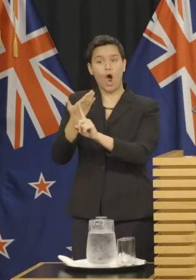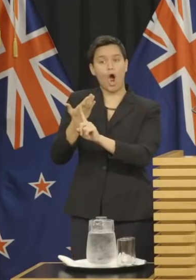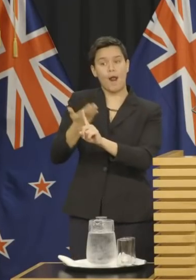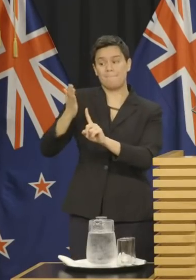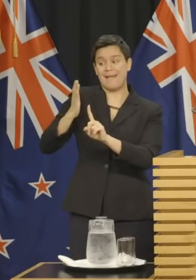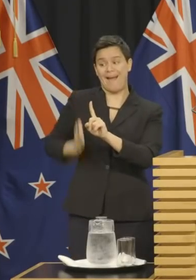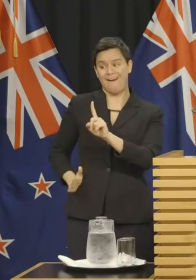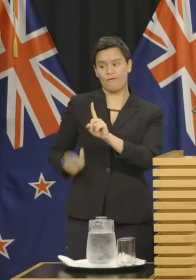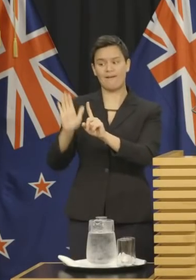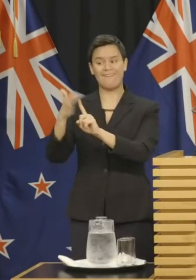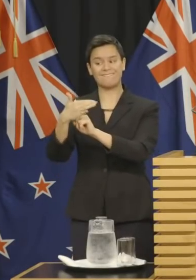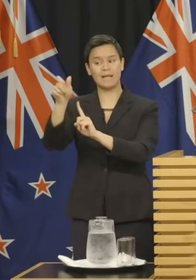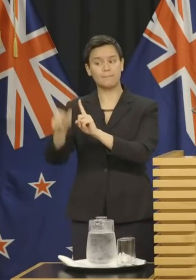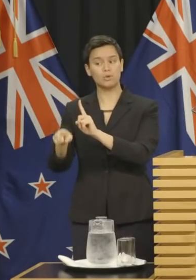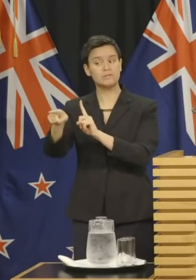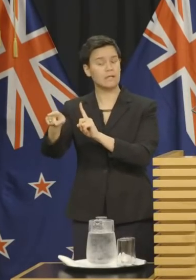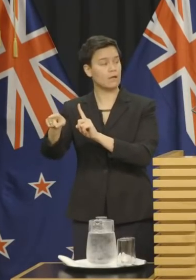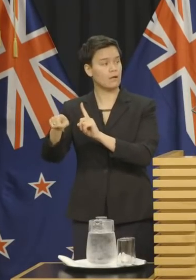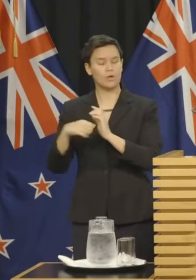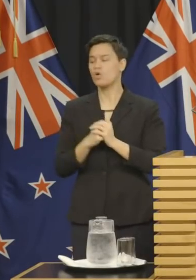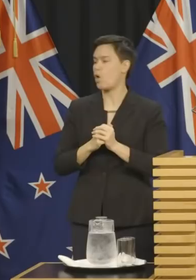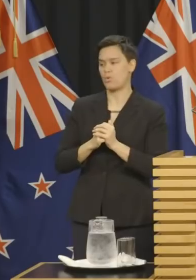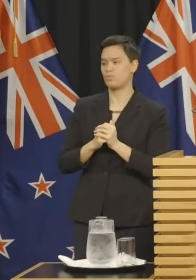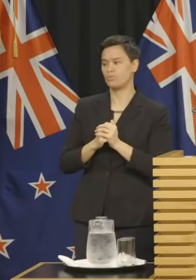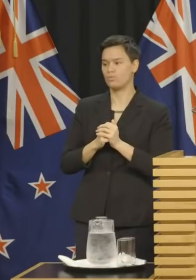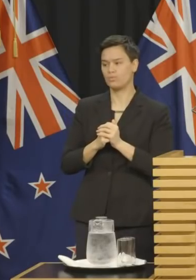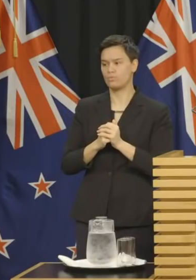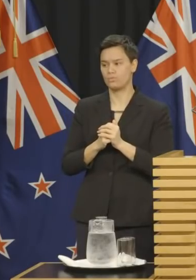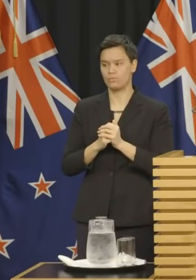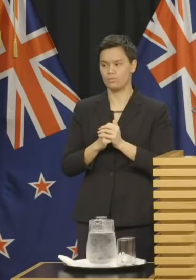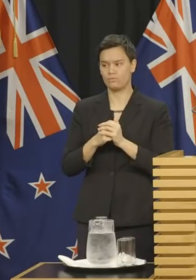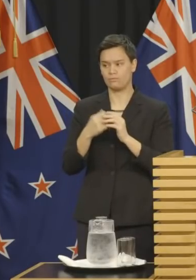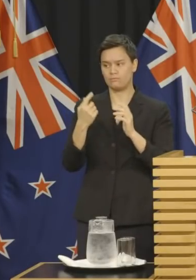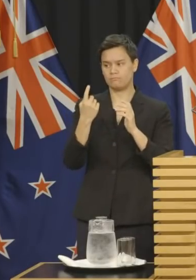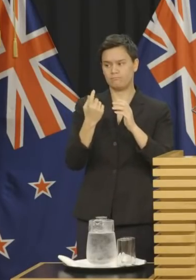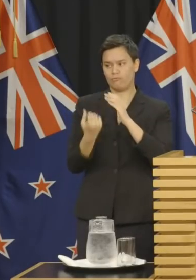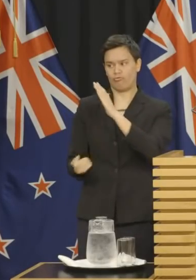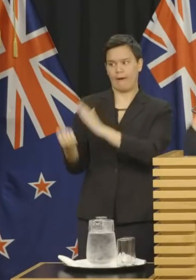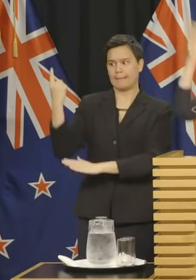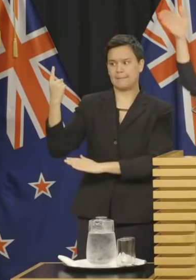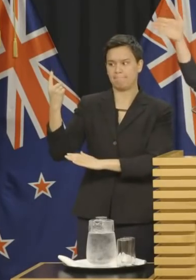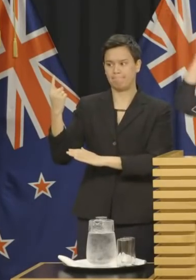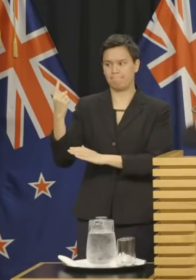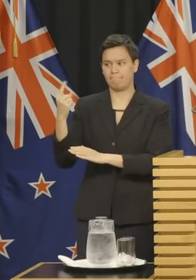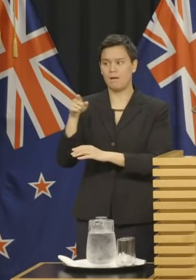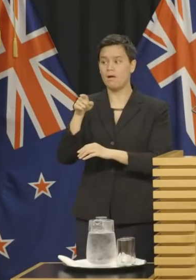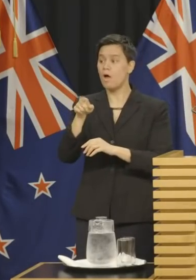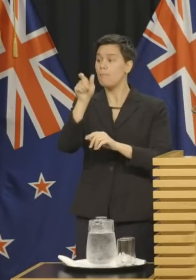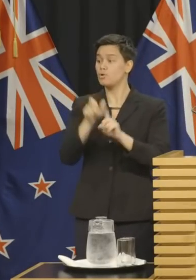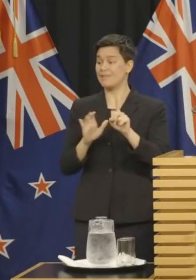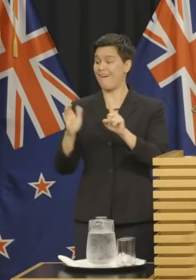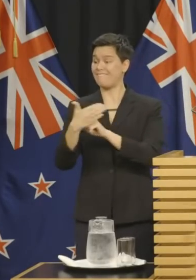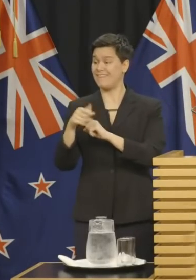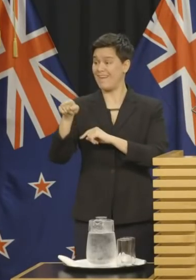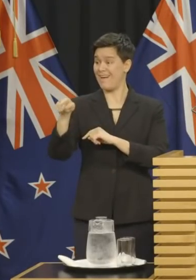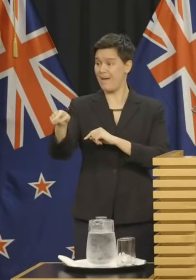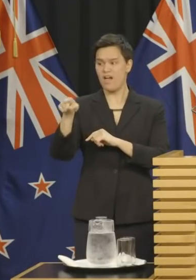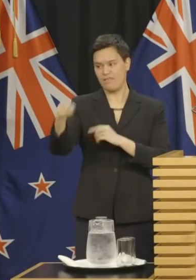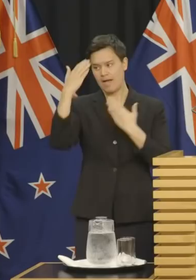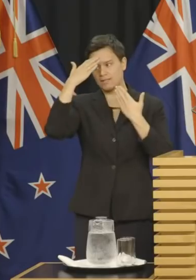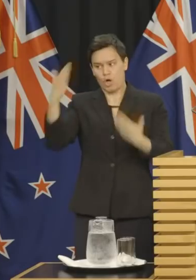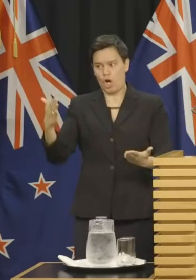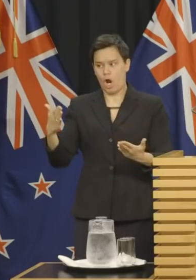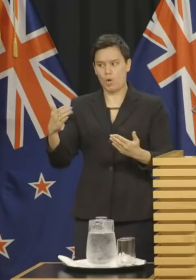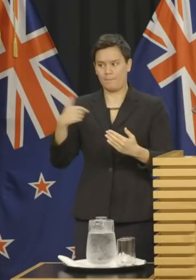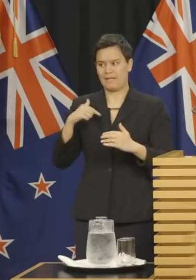with the person? No, it was very clear to me that this was being done without their knowledge. Yeah. What did you make of Judith? Prime Minister, what did you make